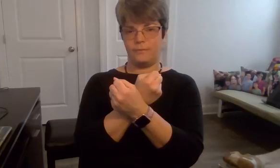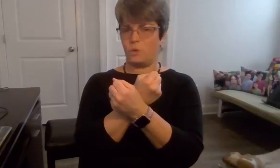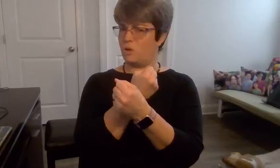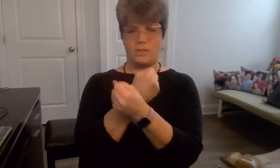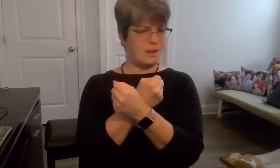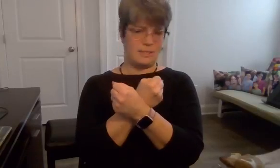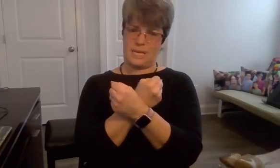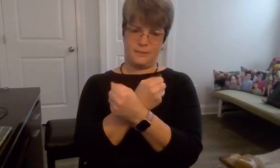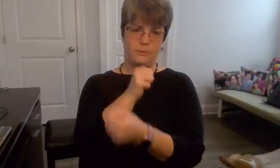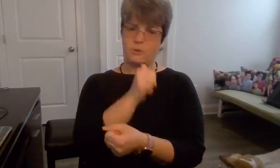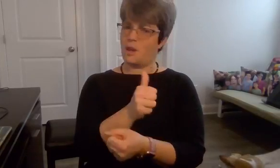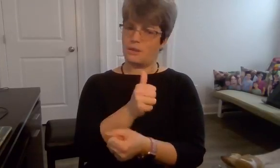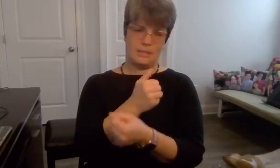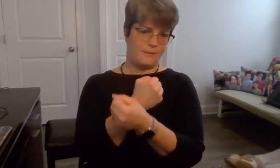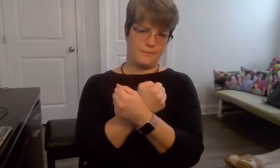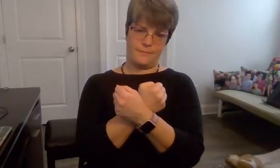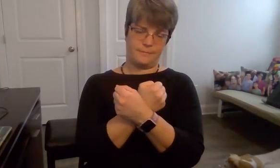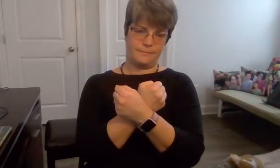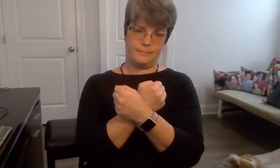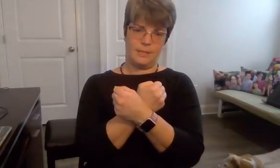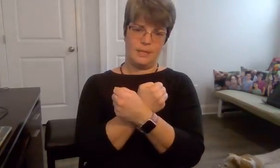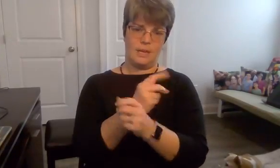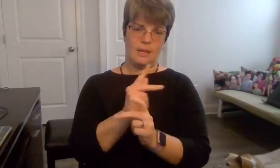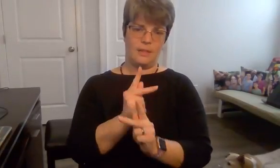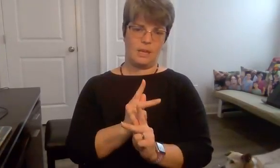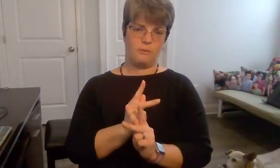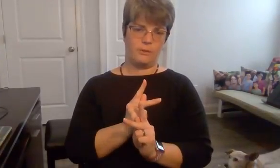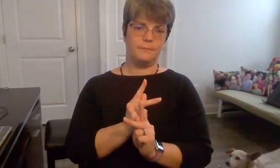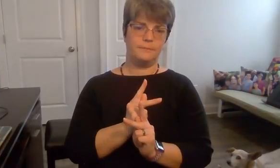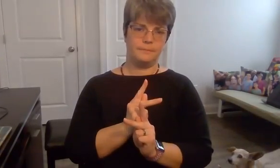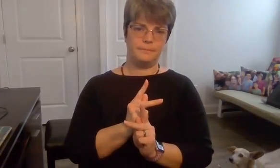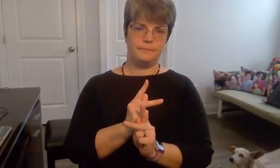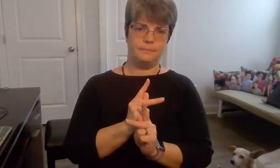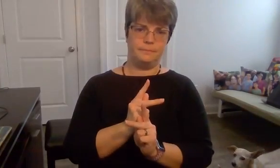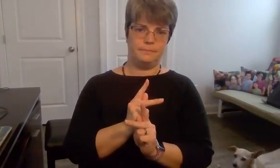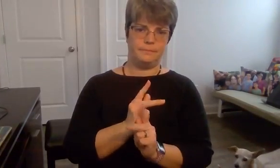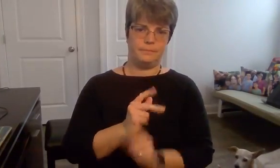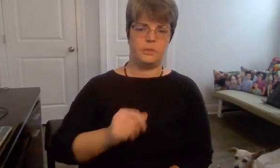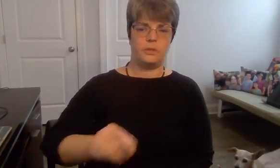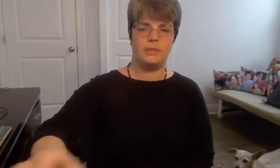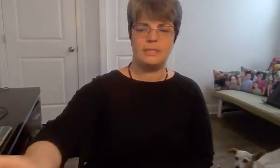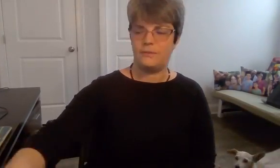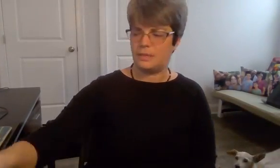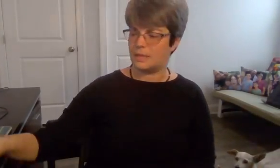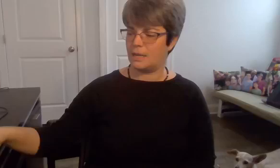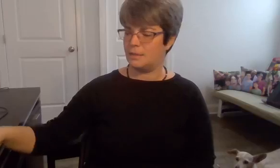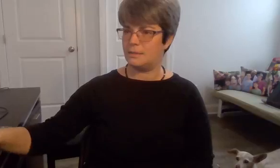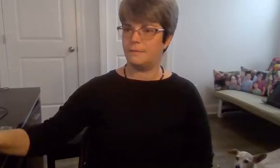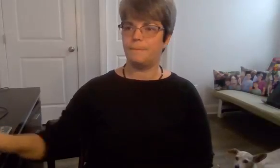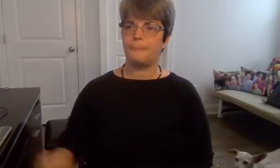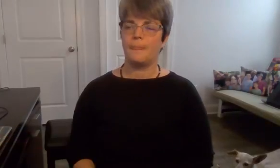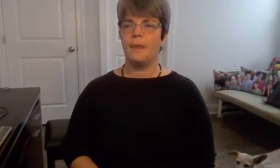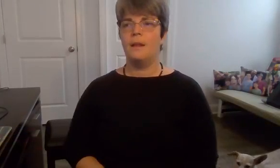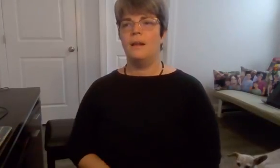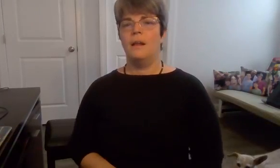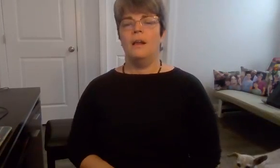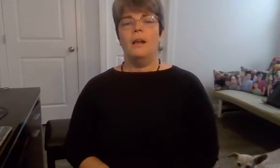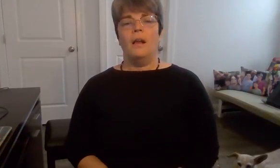or it's not safe or not safe. And then careful. Those are good safety signs.